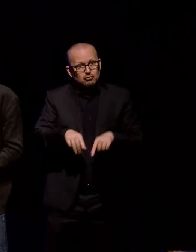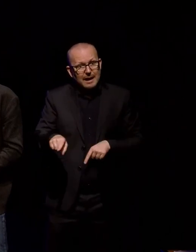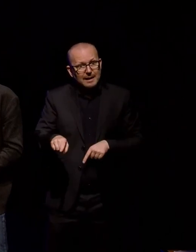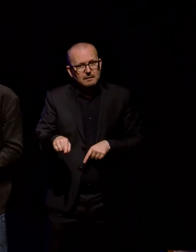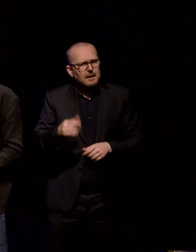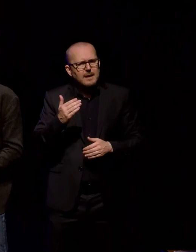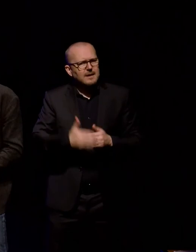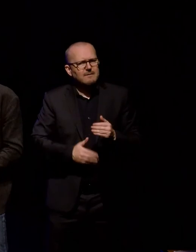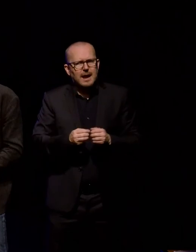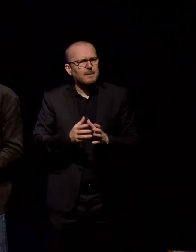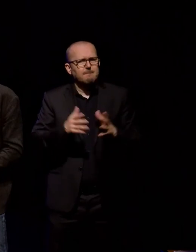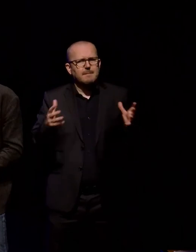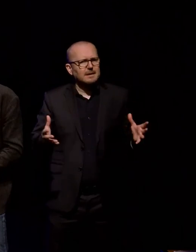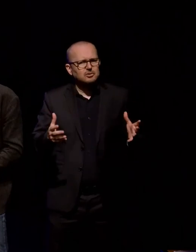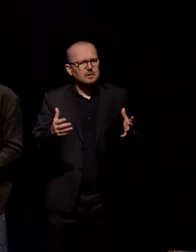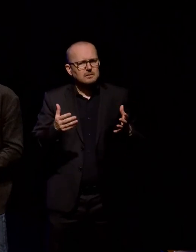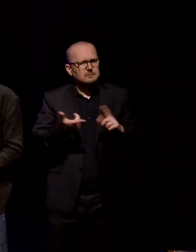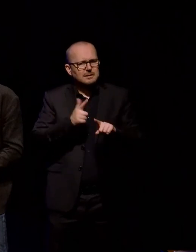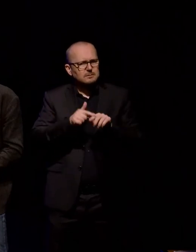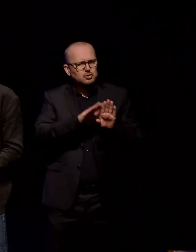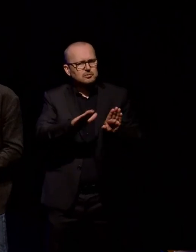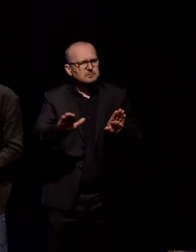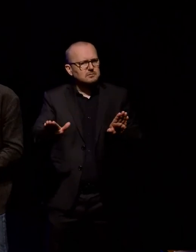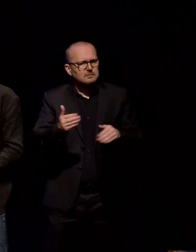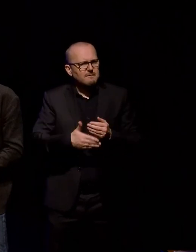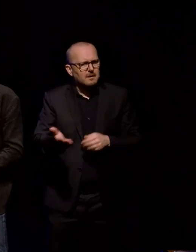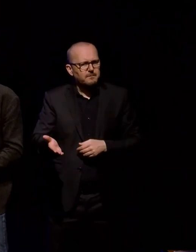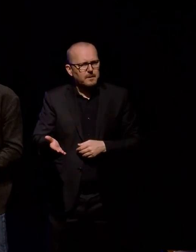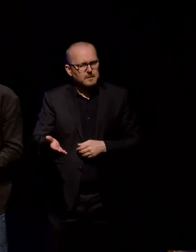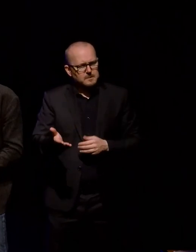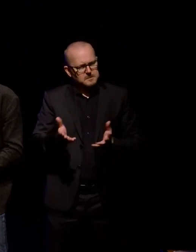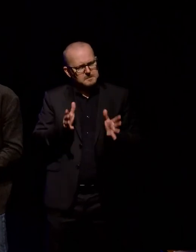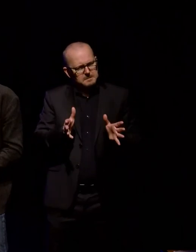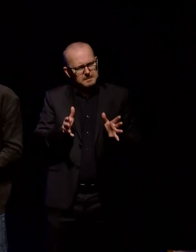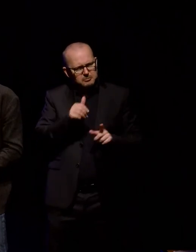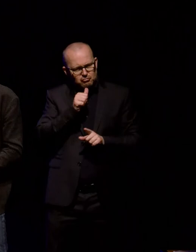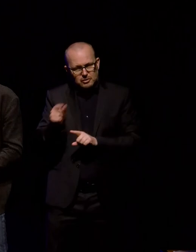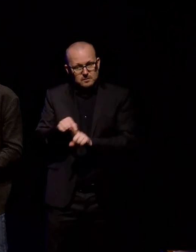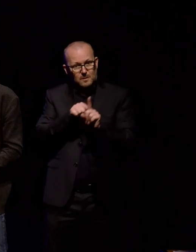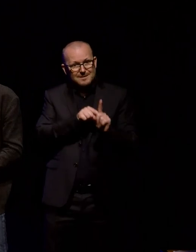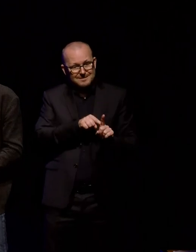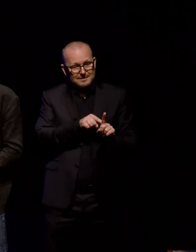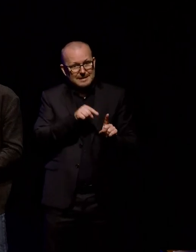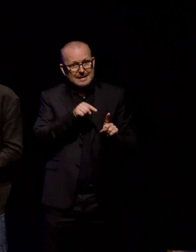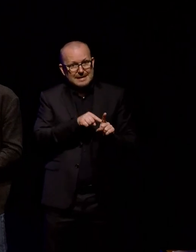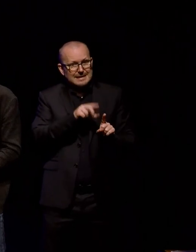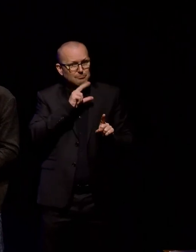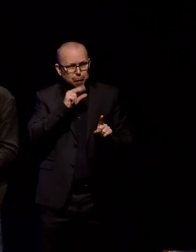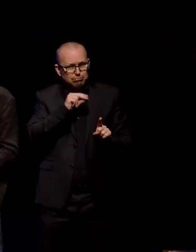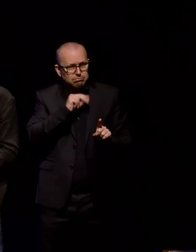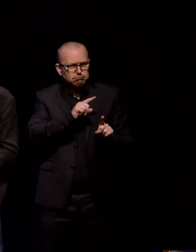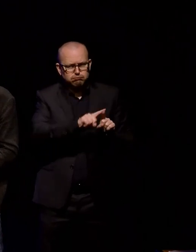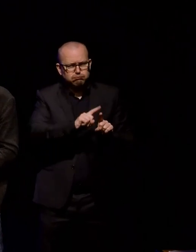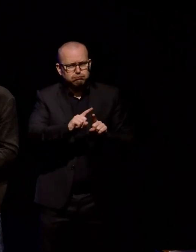Australia. So we were working with a contemporary artist who speaks a multitude of languages, none of